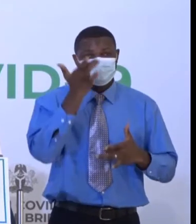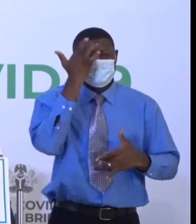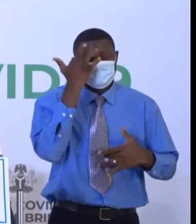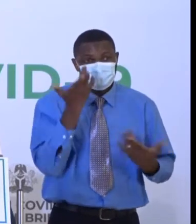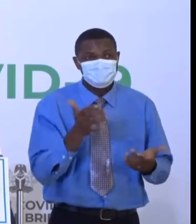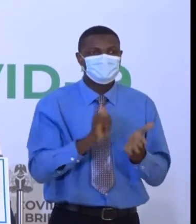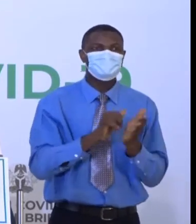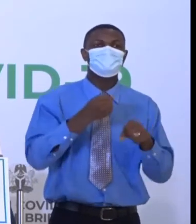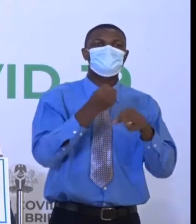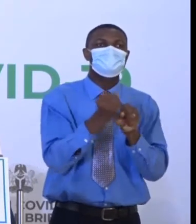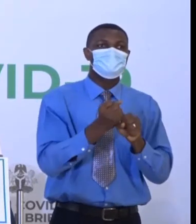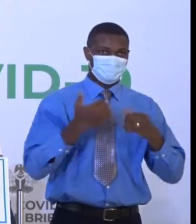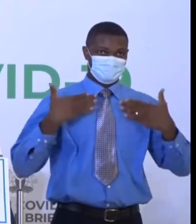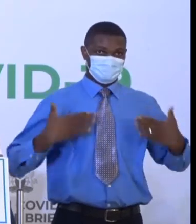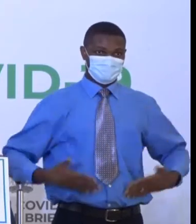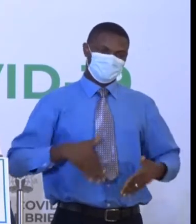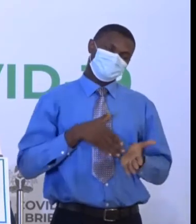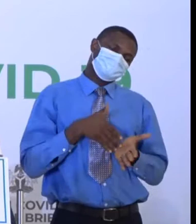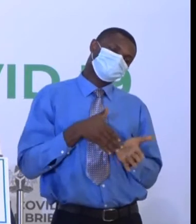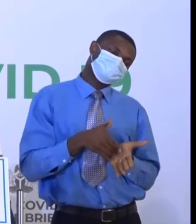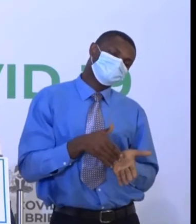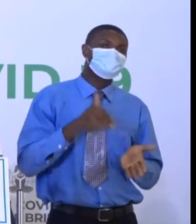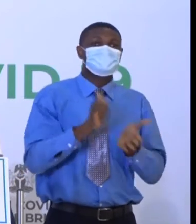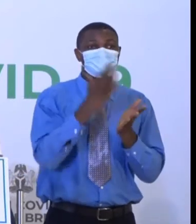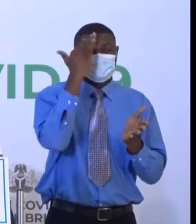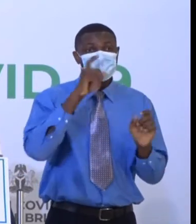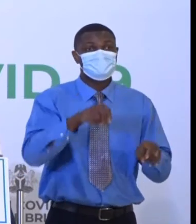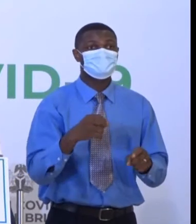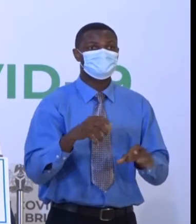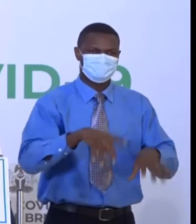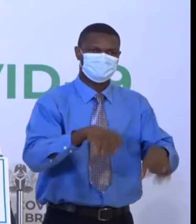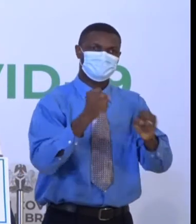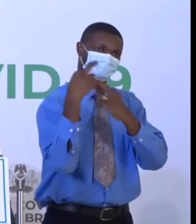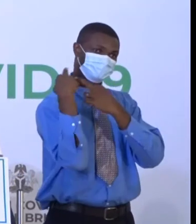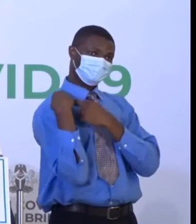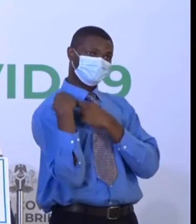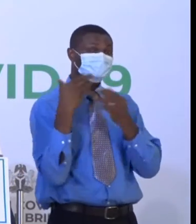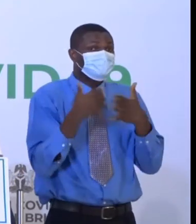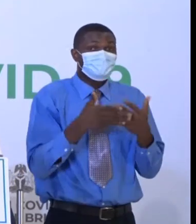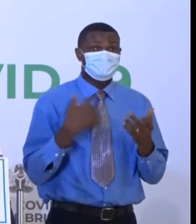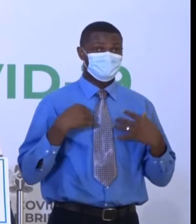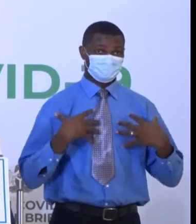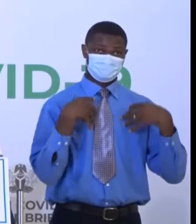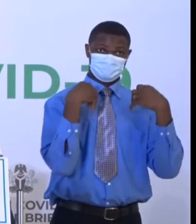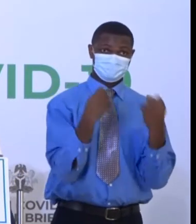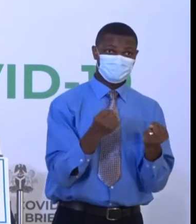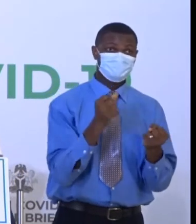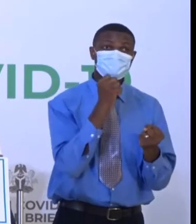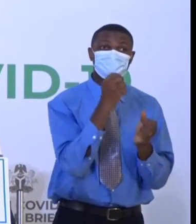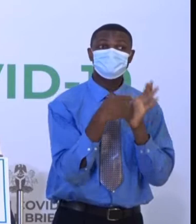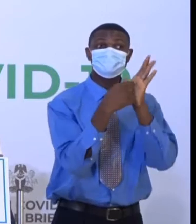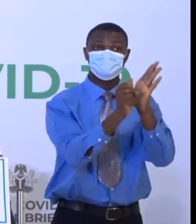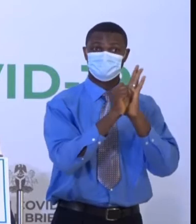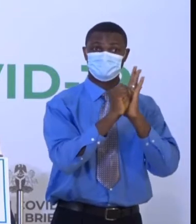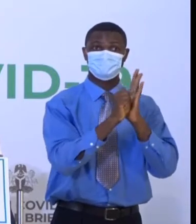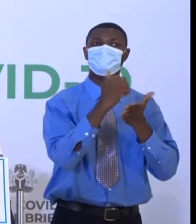COVID-19. Ilori said that in an effort to slow the infection in the country and for it to be effective, Nigerians must play their part